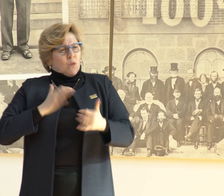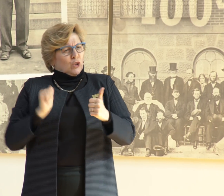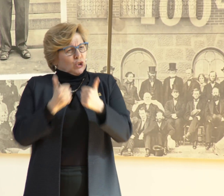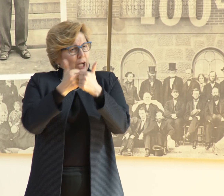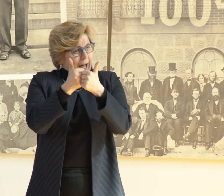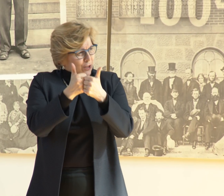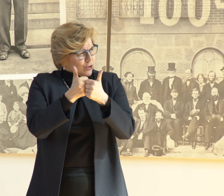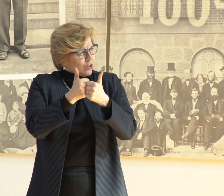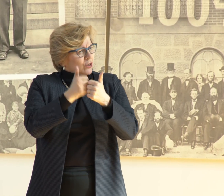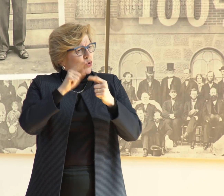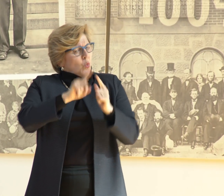be.